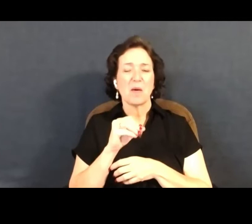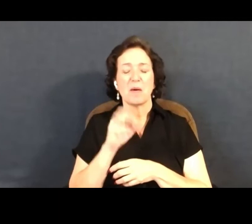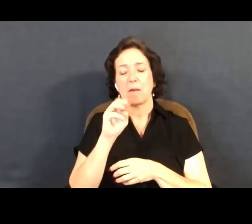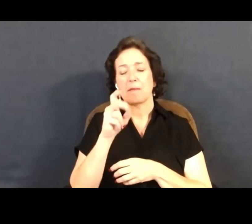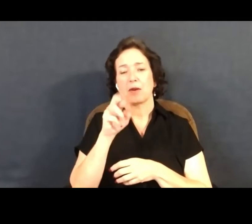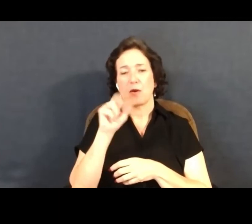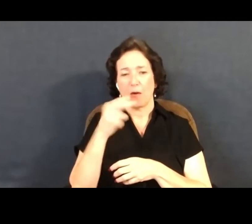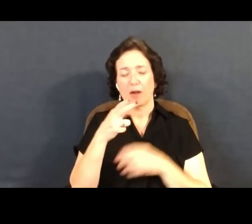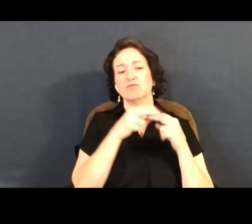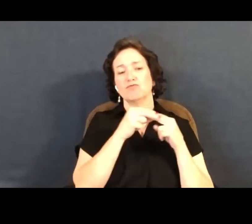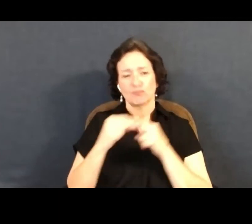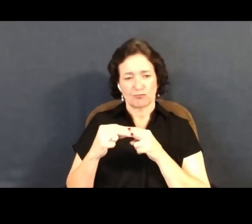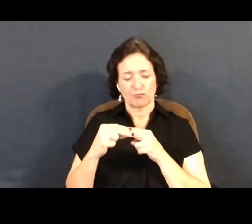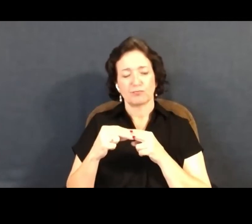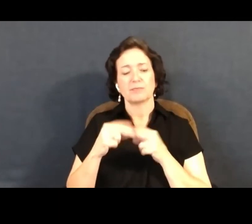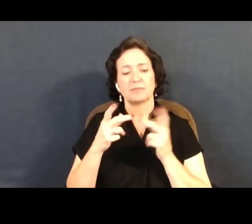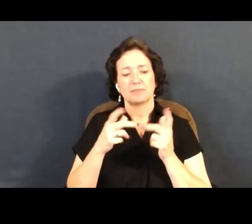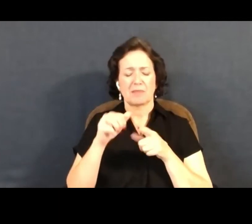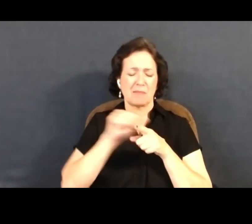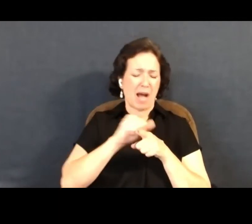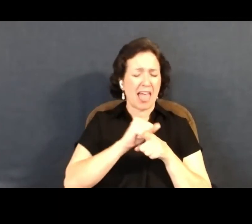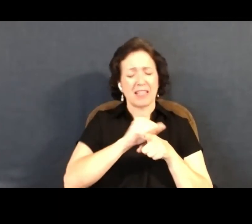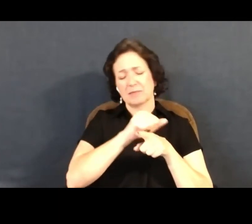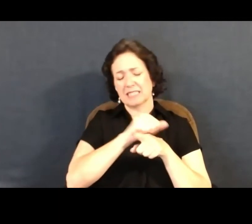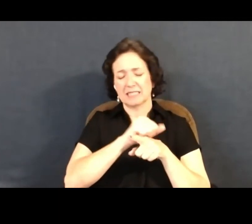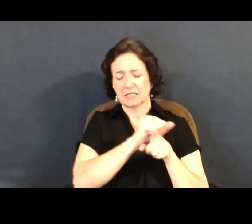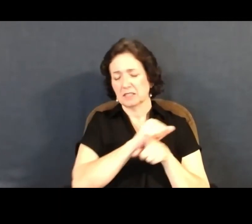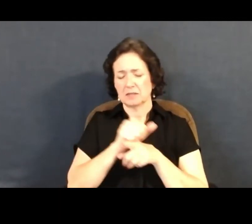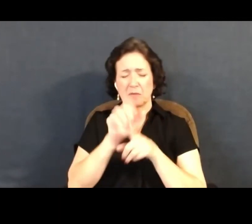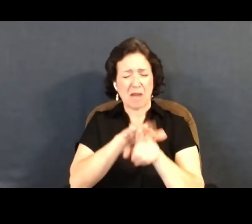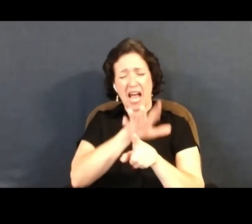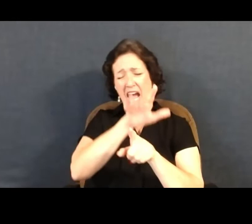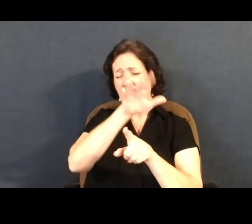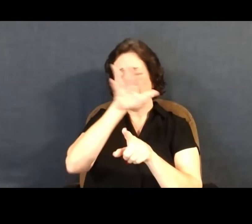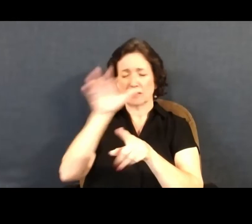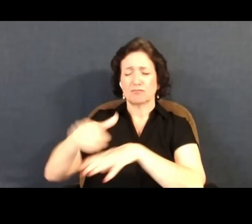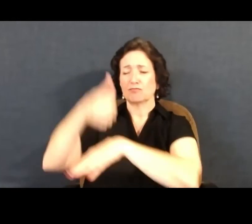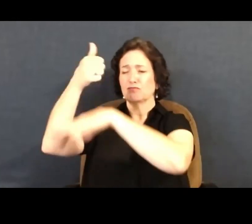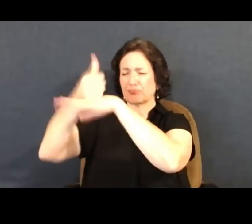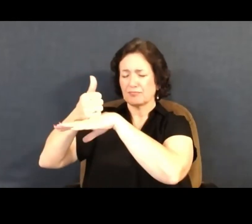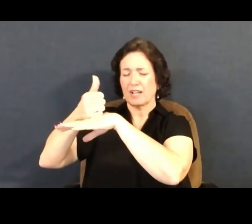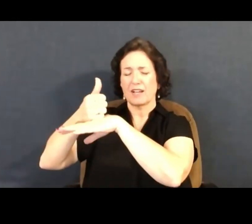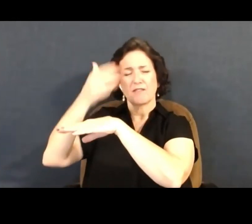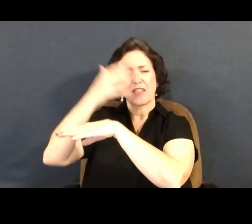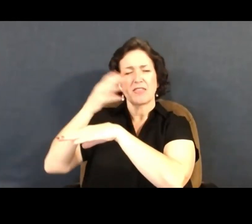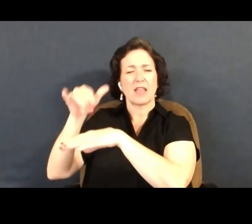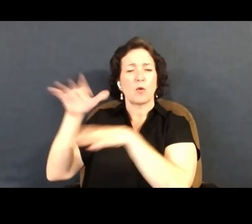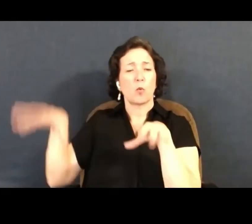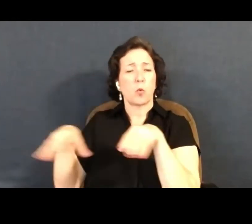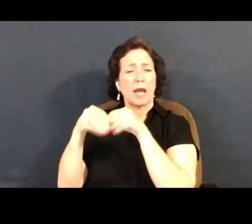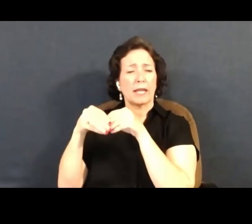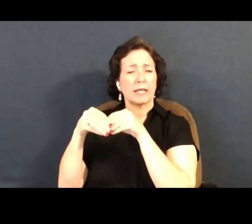lent, and the menorah was polished, and it sat at the head of that wedding feast, and it burnt so